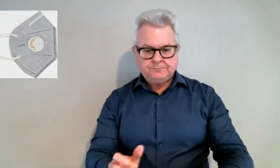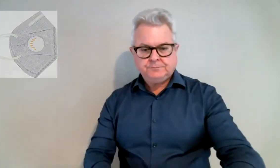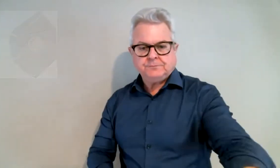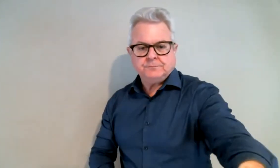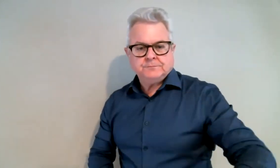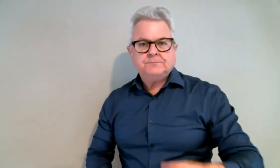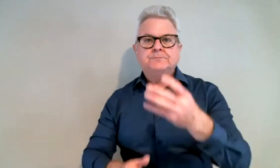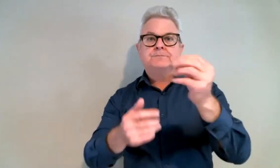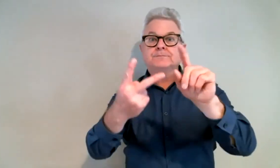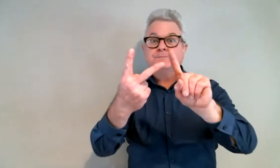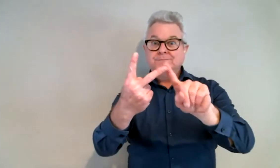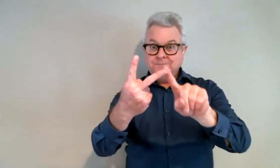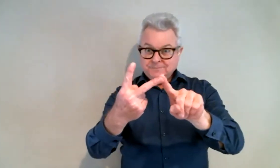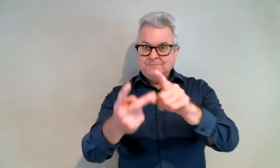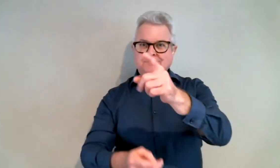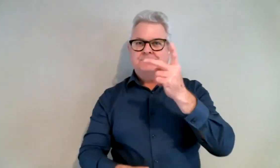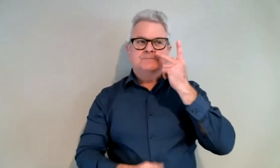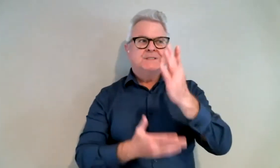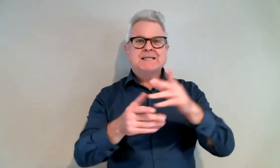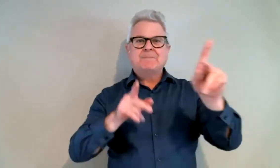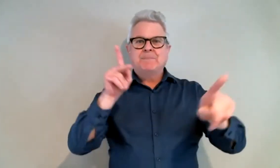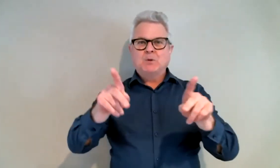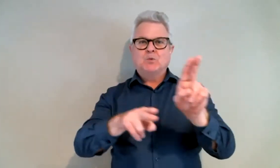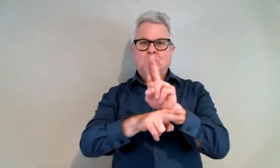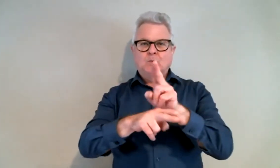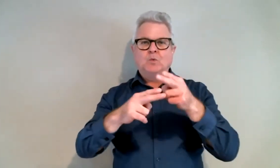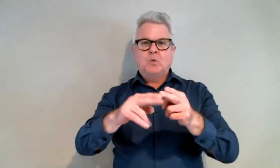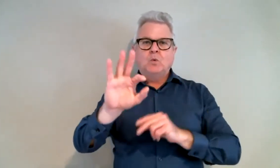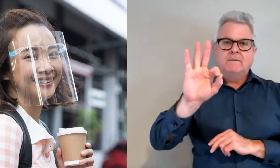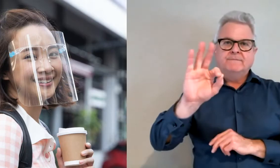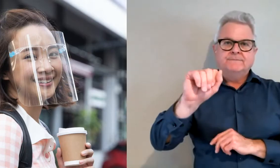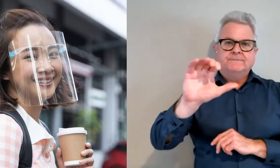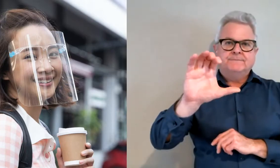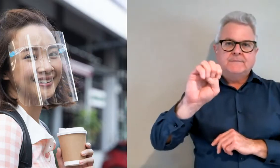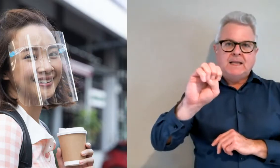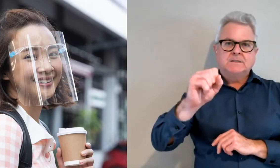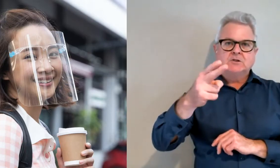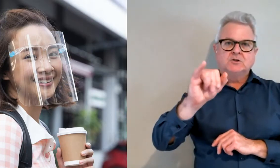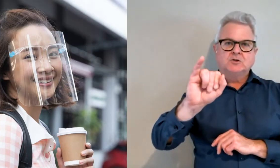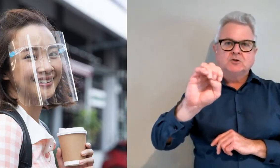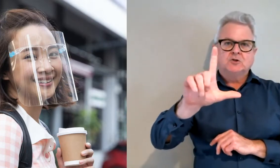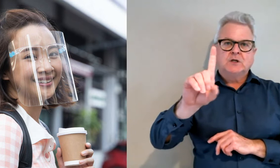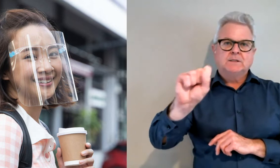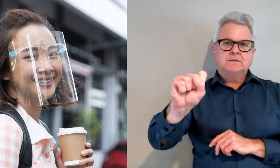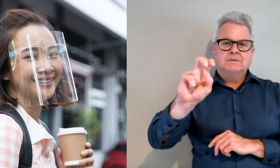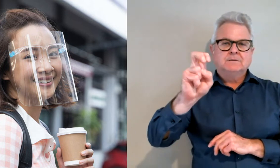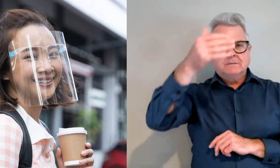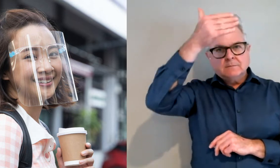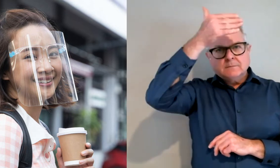now recommended not to use this type of a mask. Now, you've noticed that some people are using face